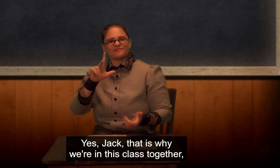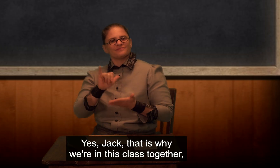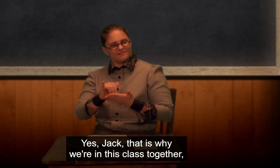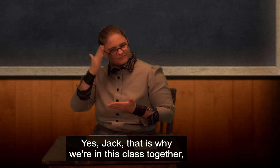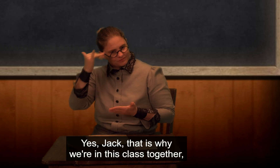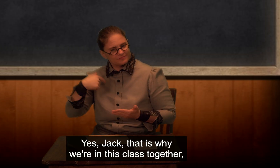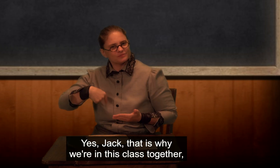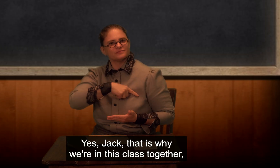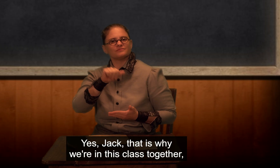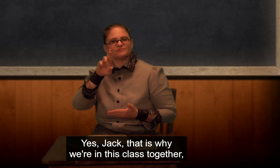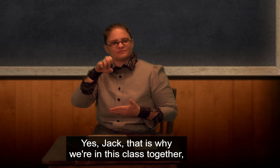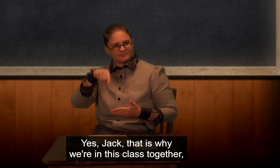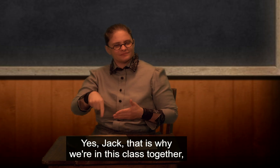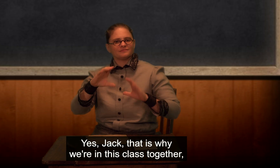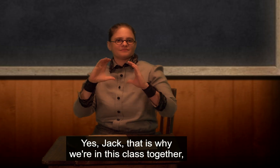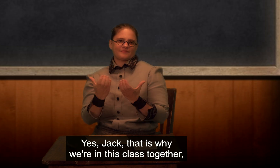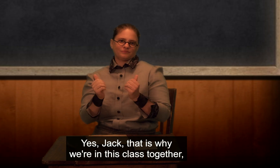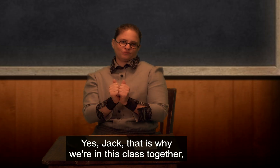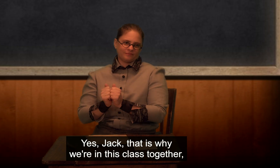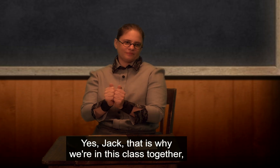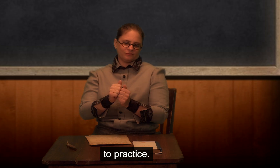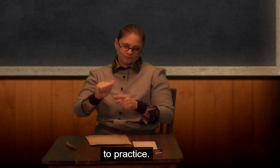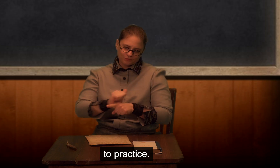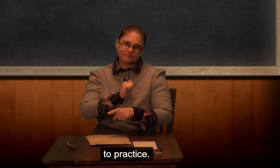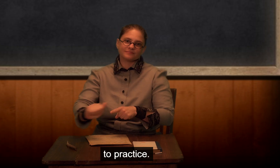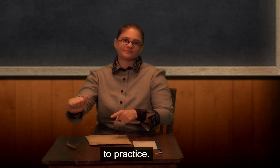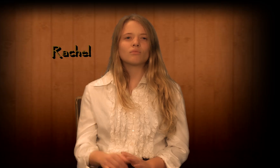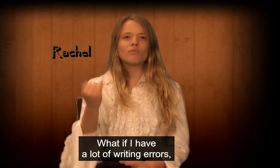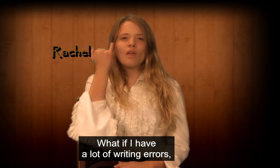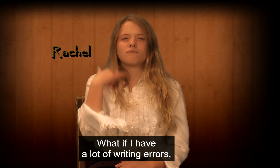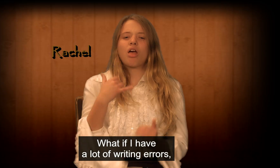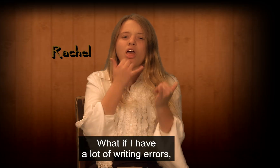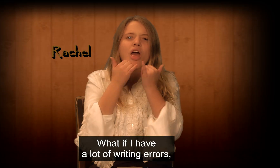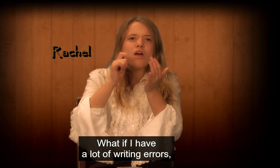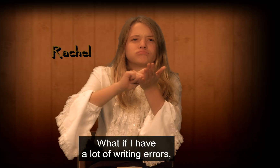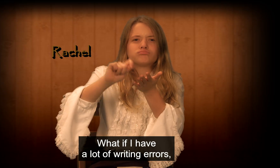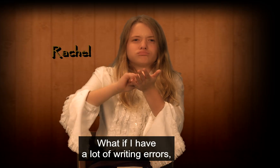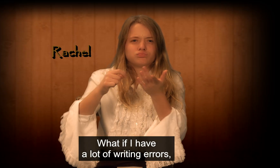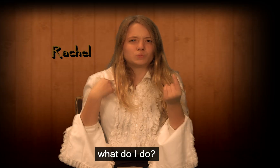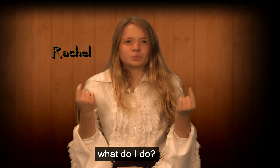Yes, Jack. That is why we're in this class together, to practice. What if I have a lot of writing errors? What do I do?